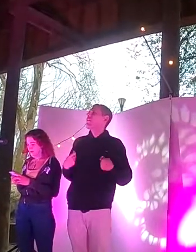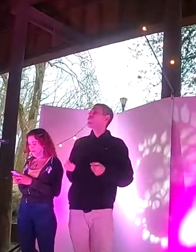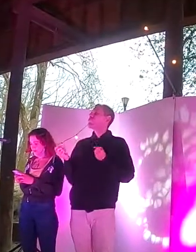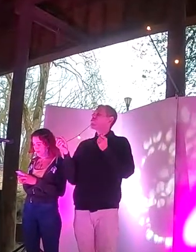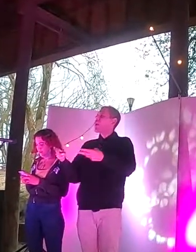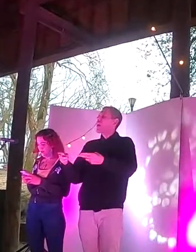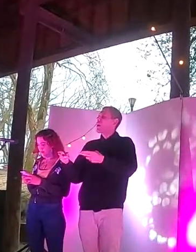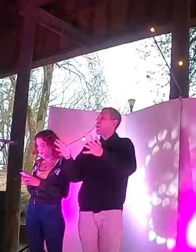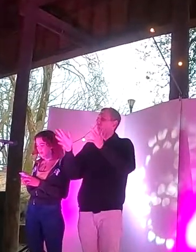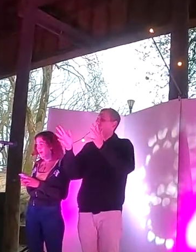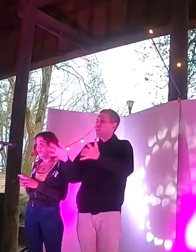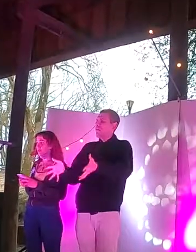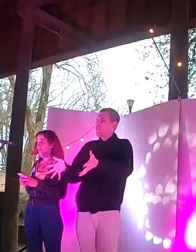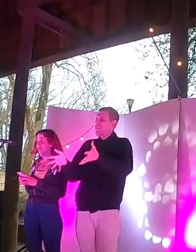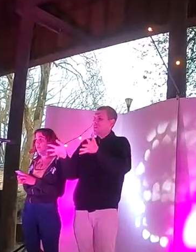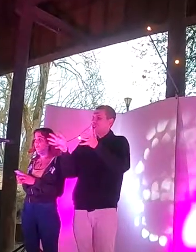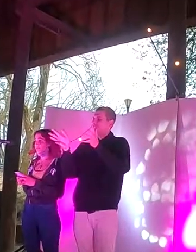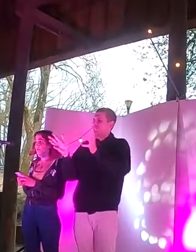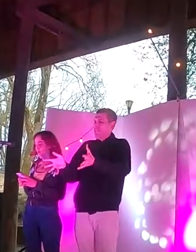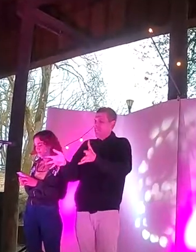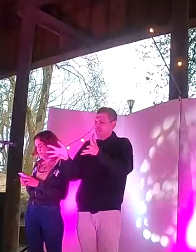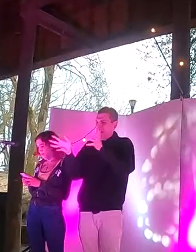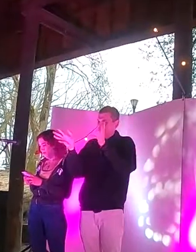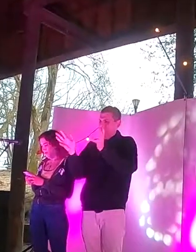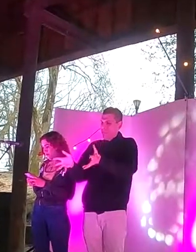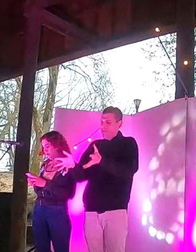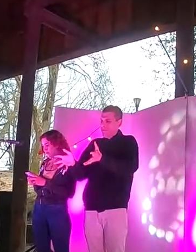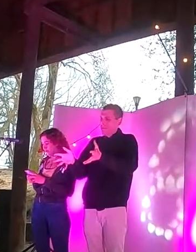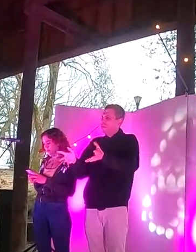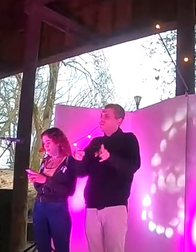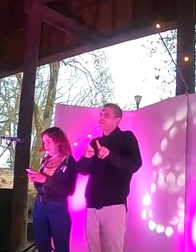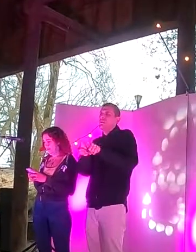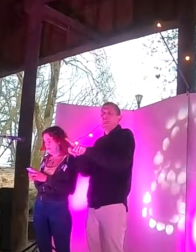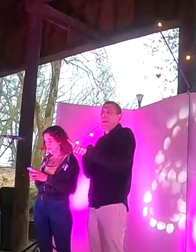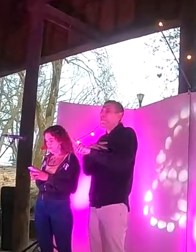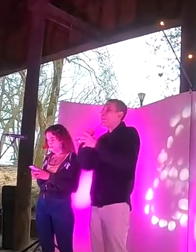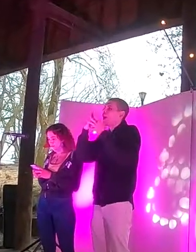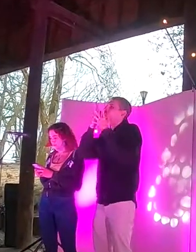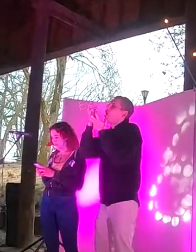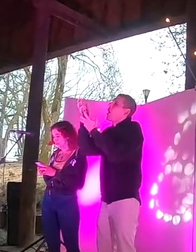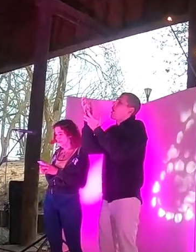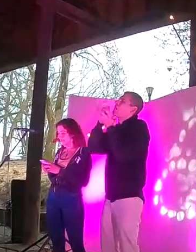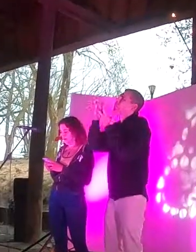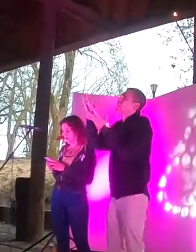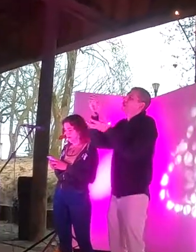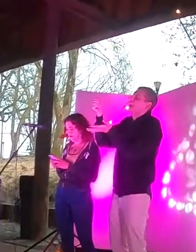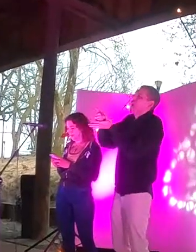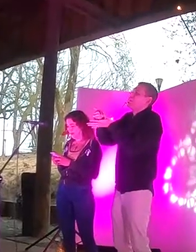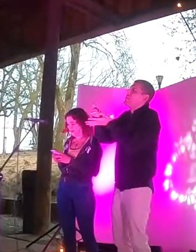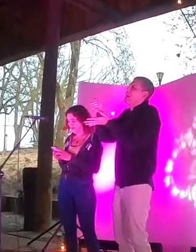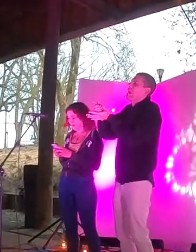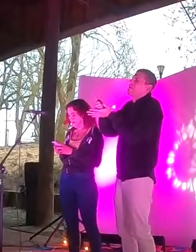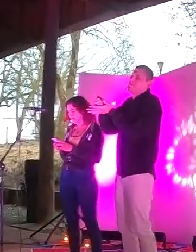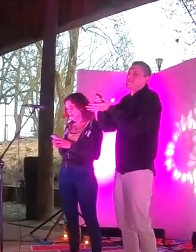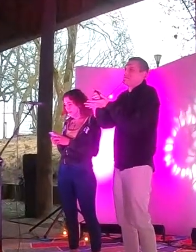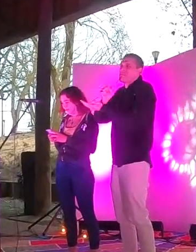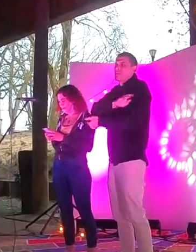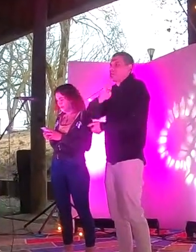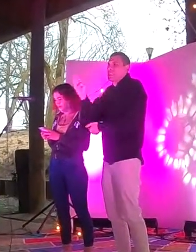was never respected, neither were my cries for help. Predators were never gentle, just careful with their